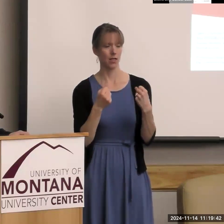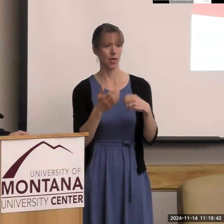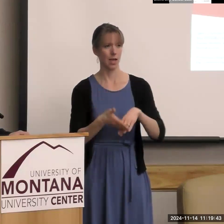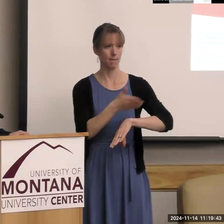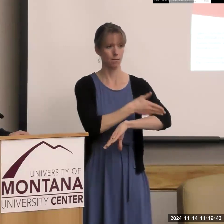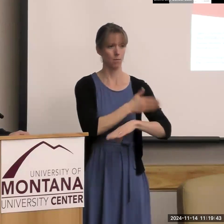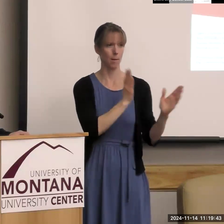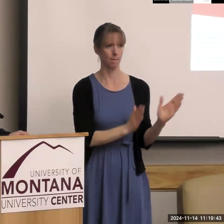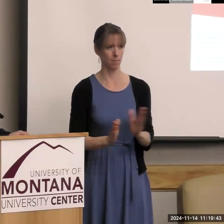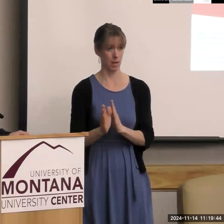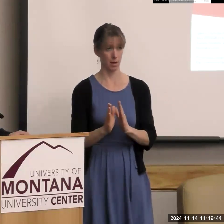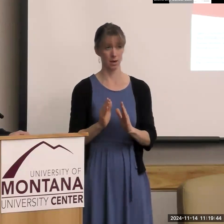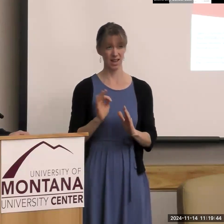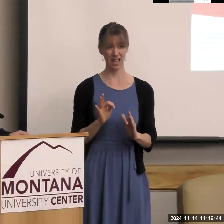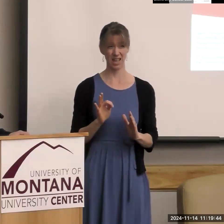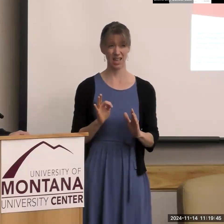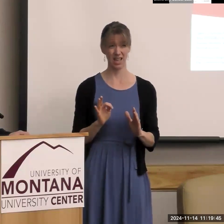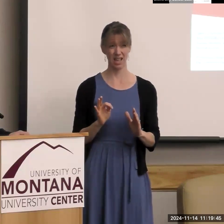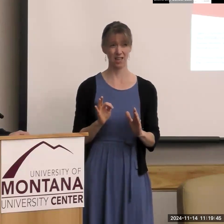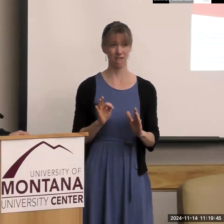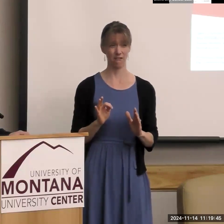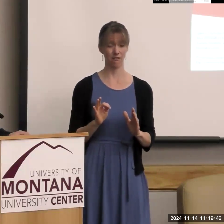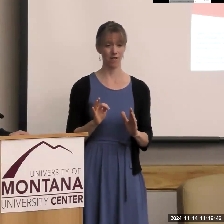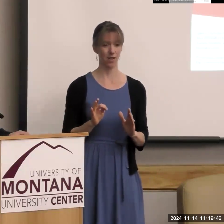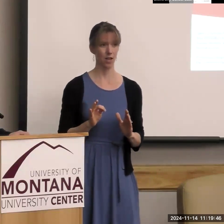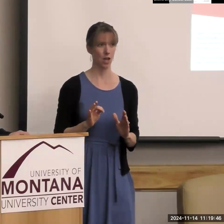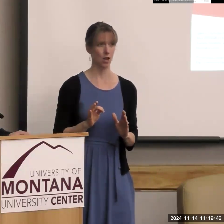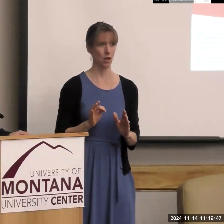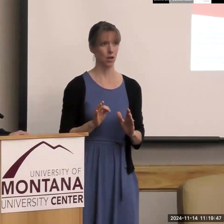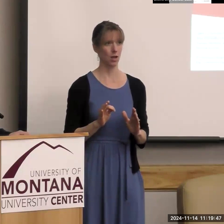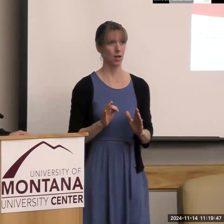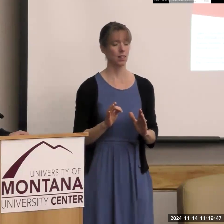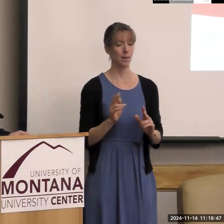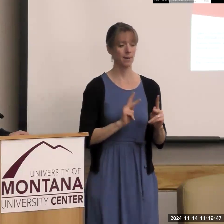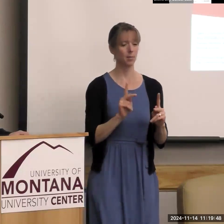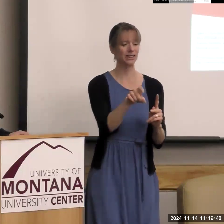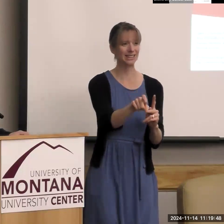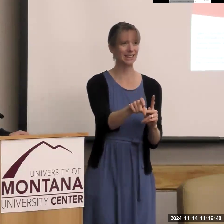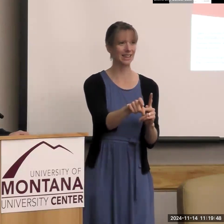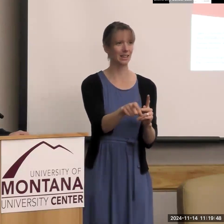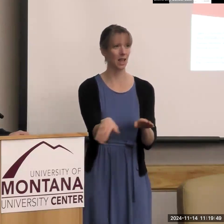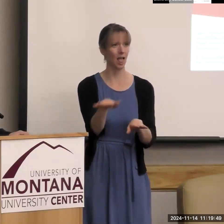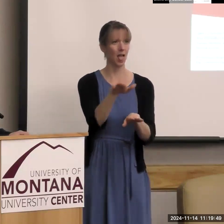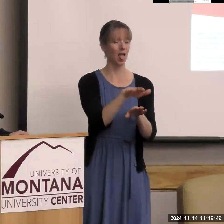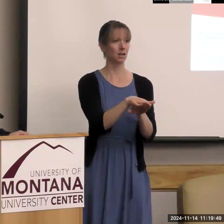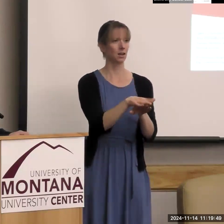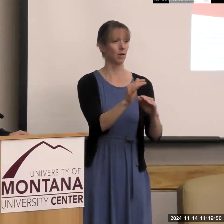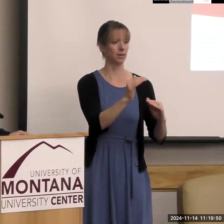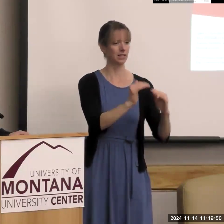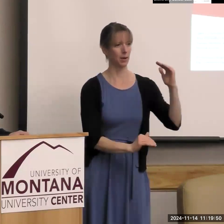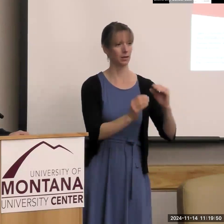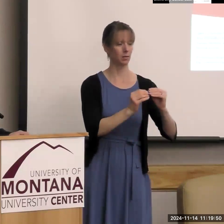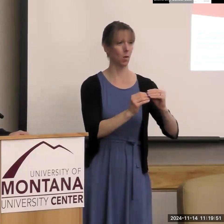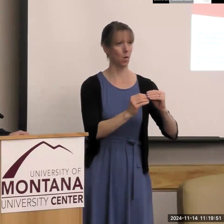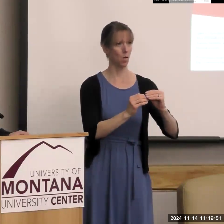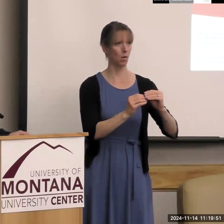and if their voice is being overshadowed by a disparity that's louder, by the